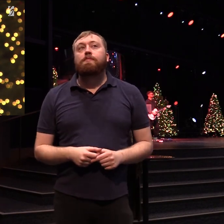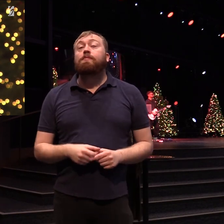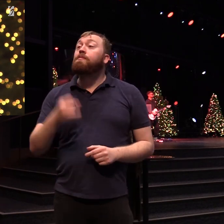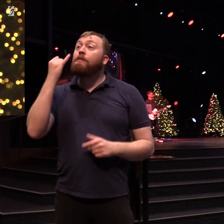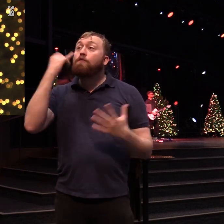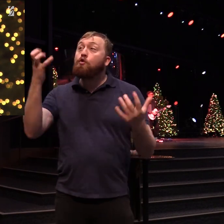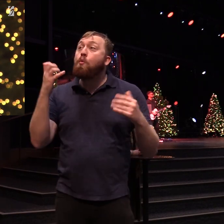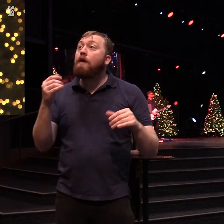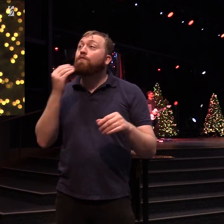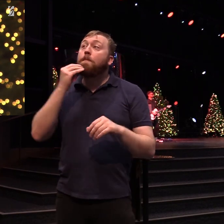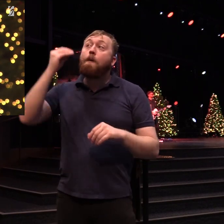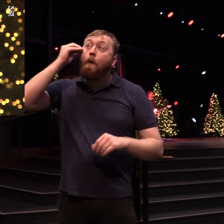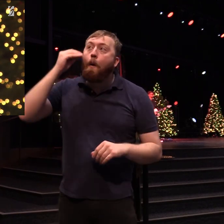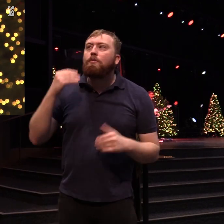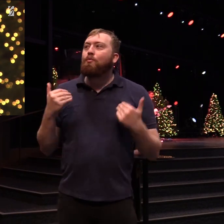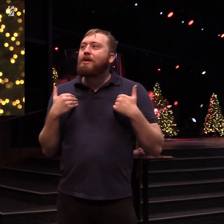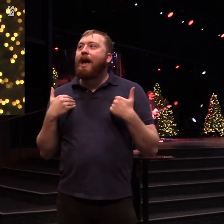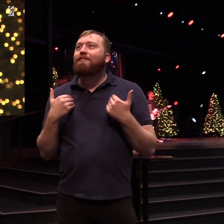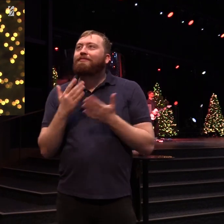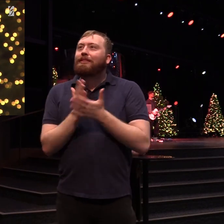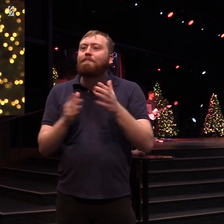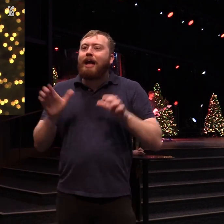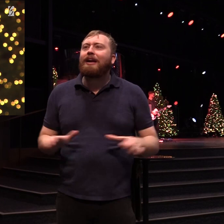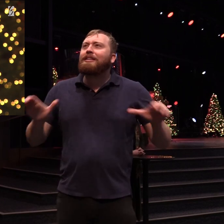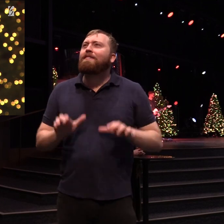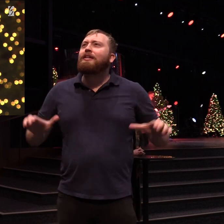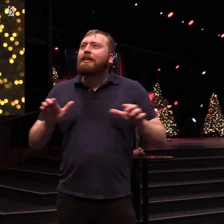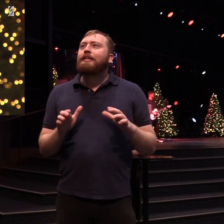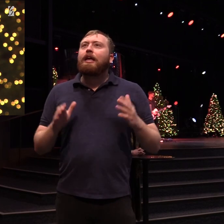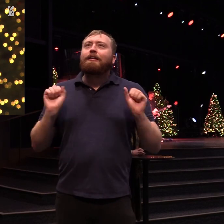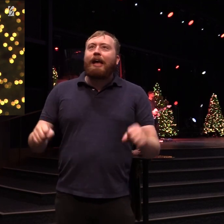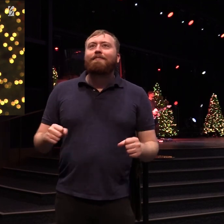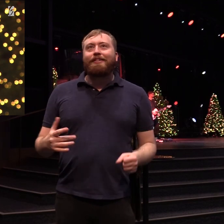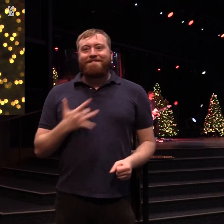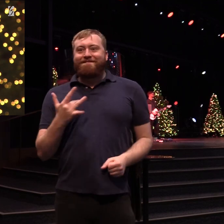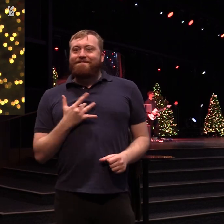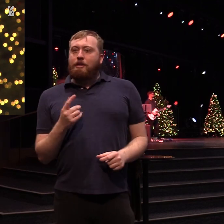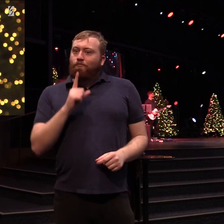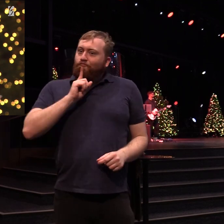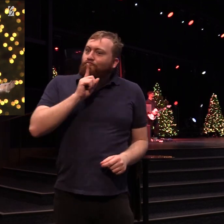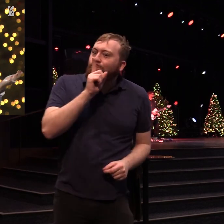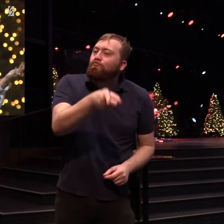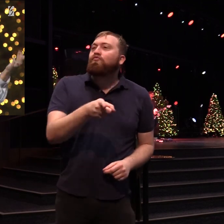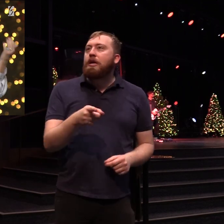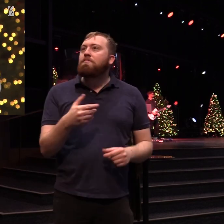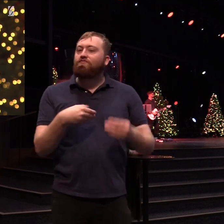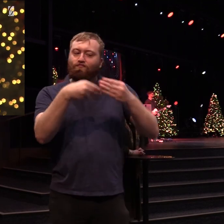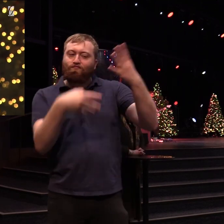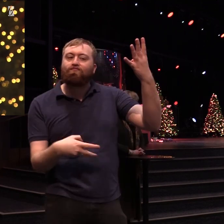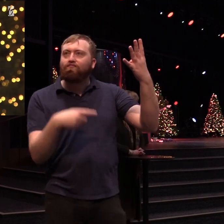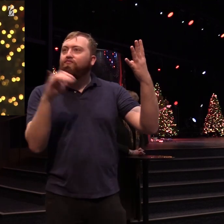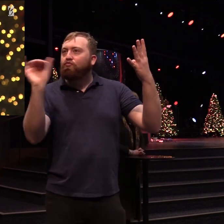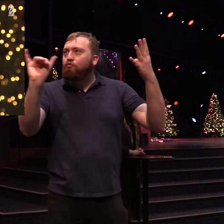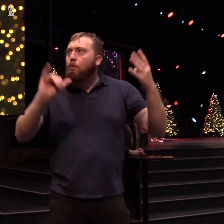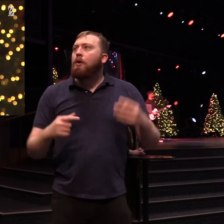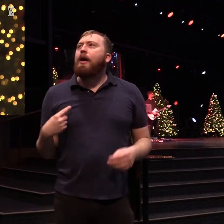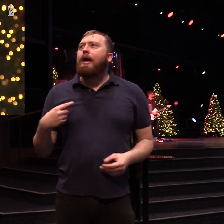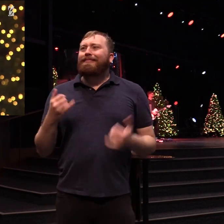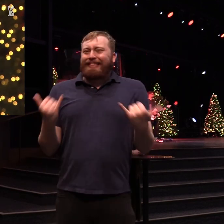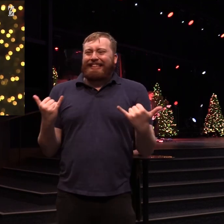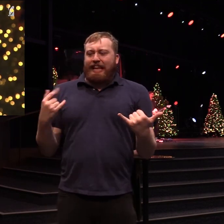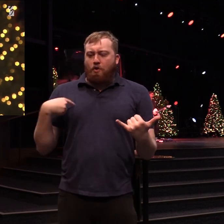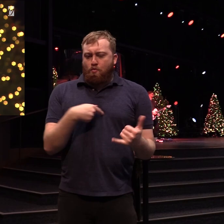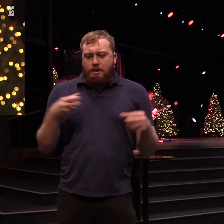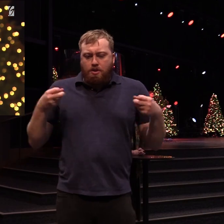home. There's activities that can make it feel really real to you, and you'll want to find those as well. I know that we got to orient our hearts today